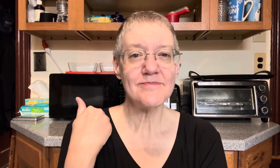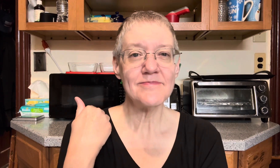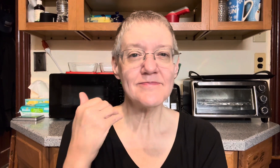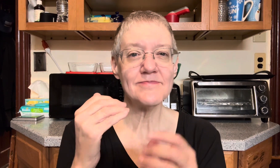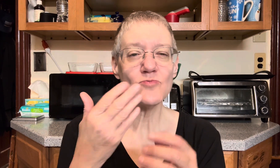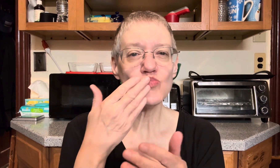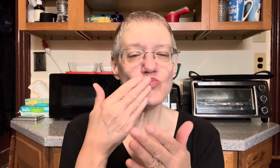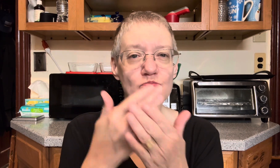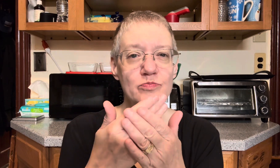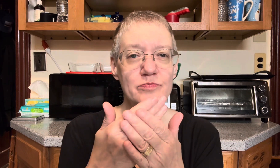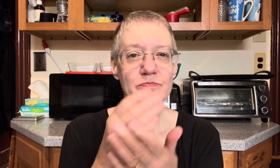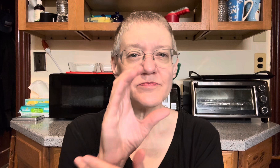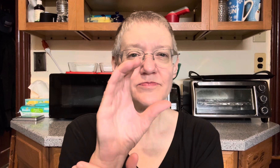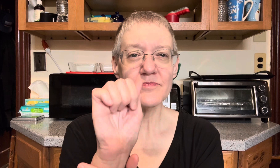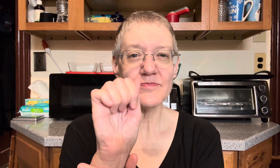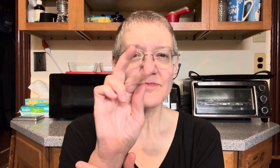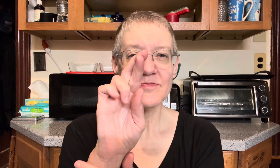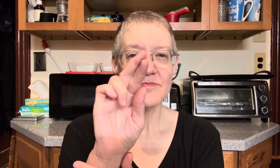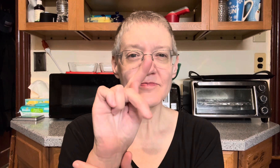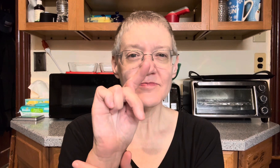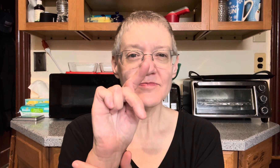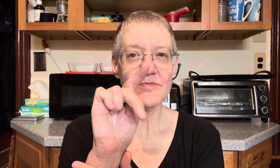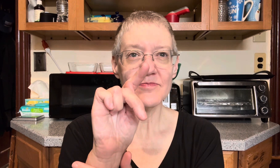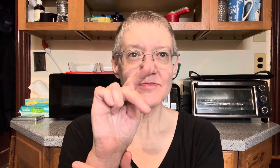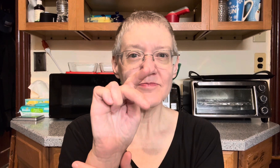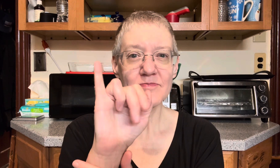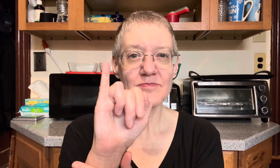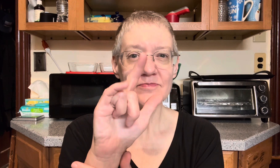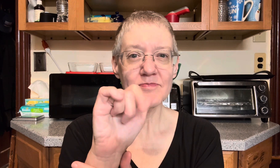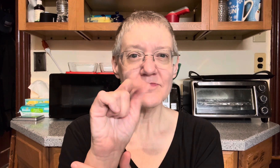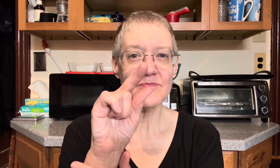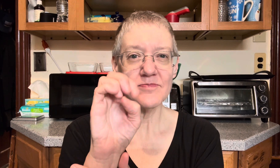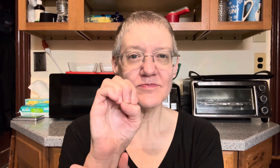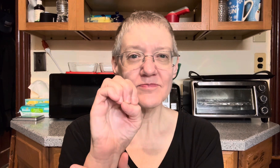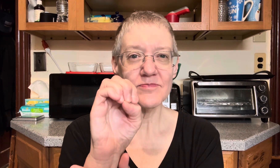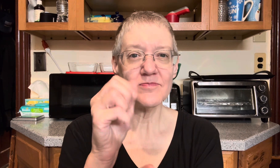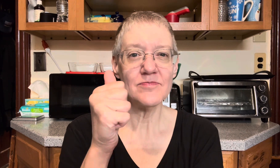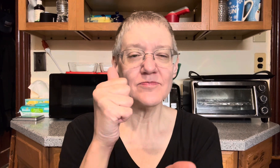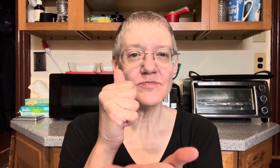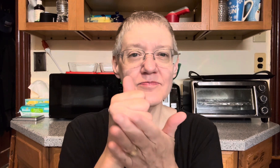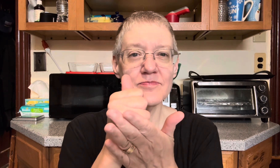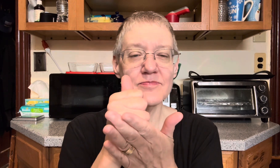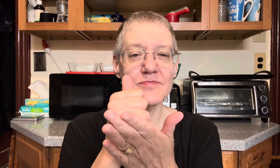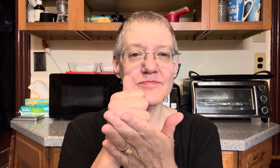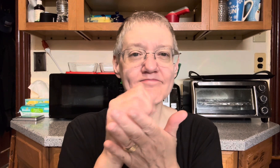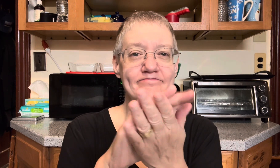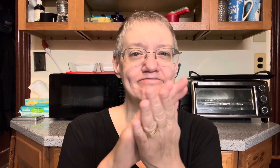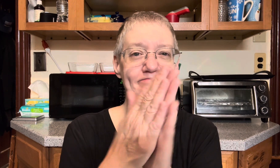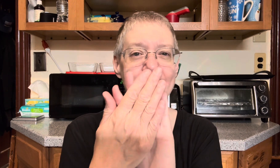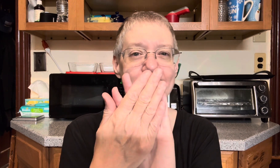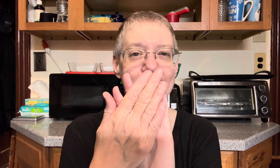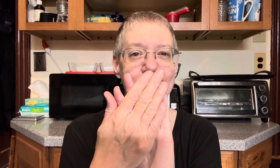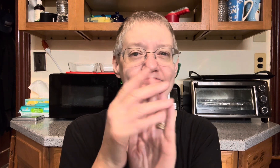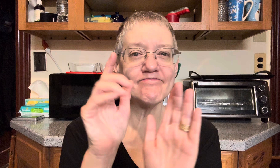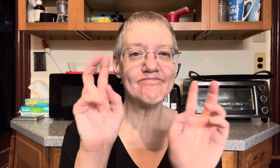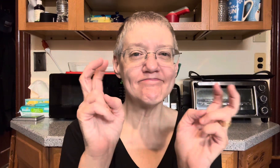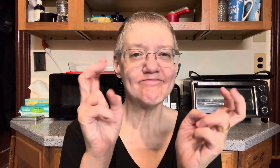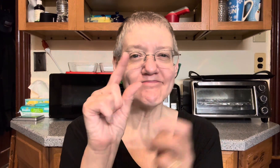But legs are another good option. They have a lot of cartilage in them, and that breaks down, and it makes that gel in the broth, and